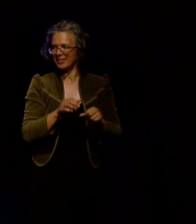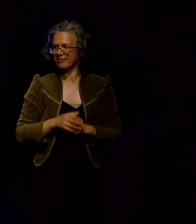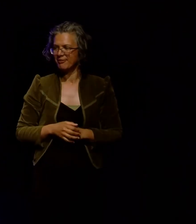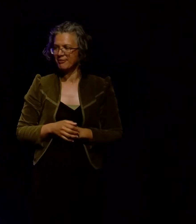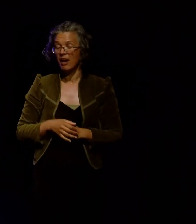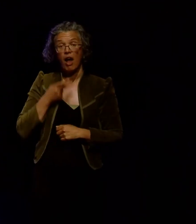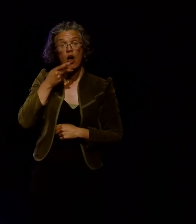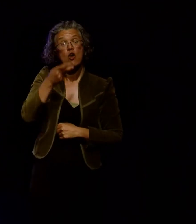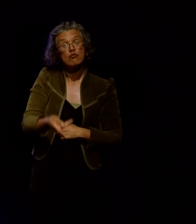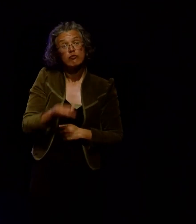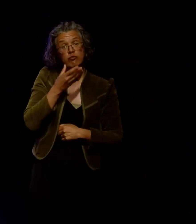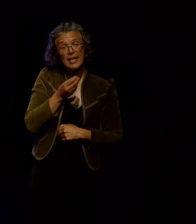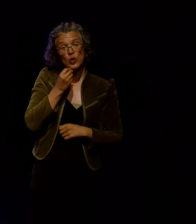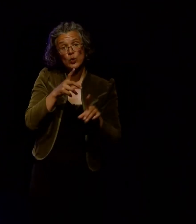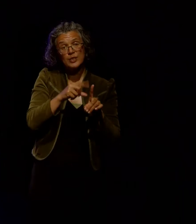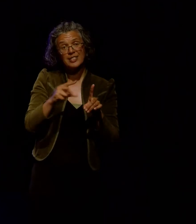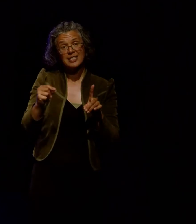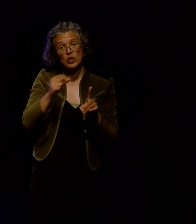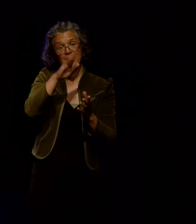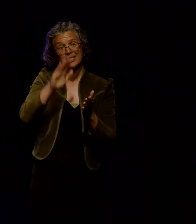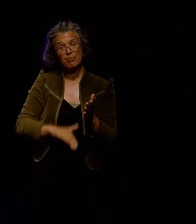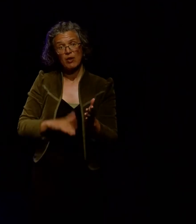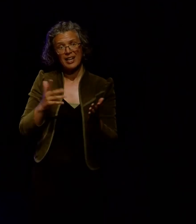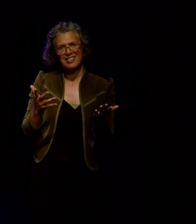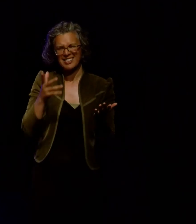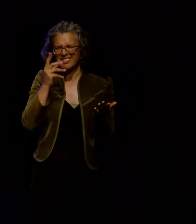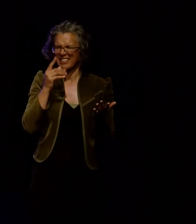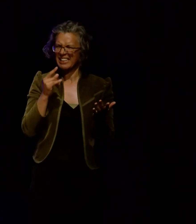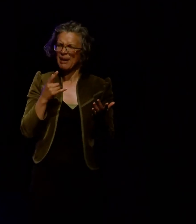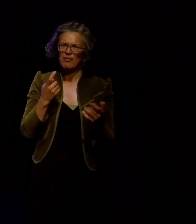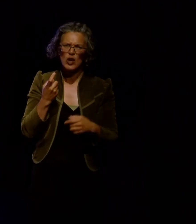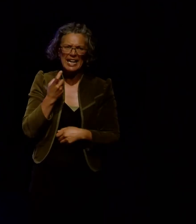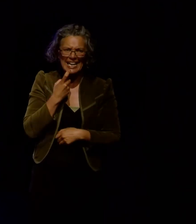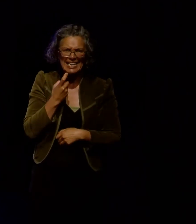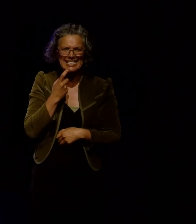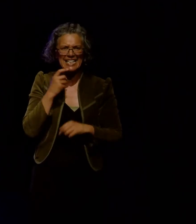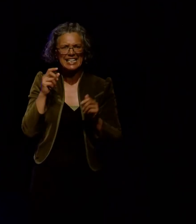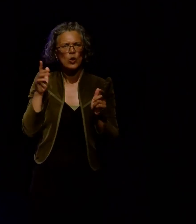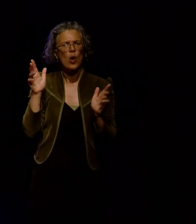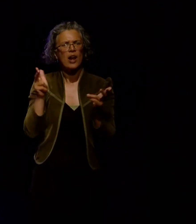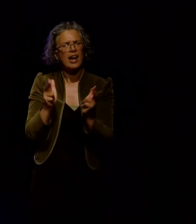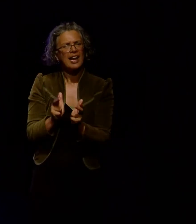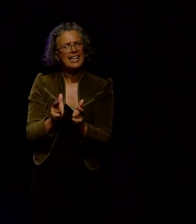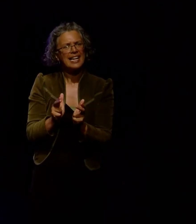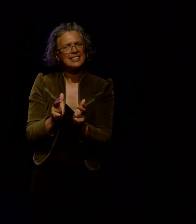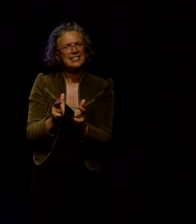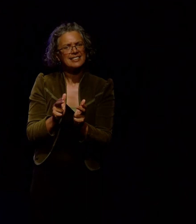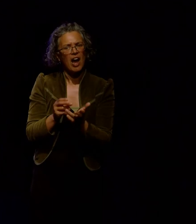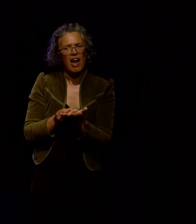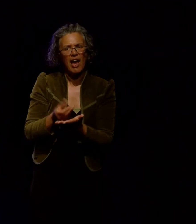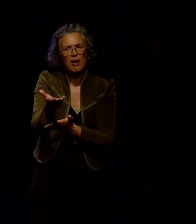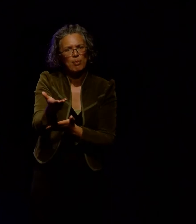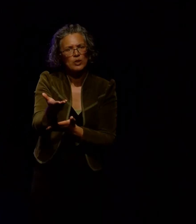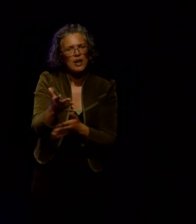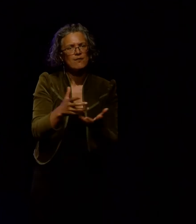of digital experiences is a sustainable solution that can help mitigate the often sizable production costs of creating them. Auckland Museum says being able to